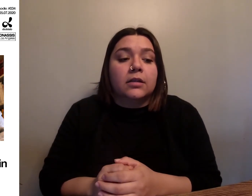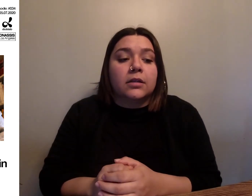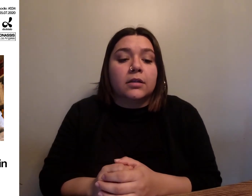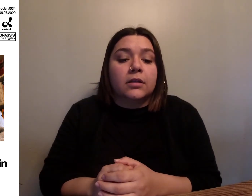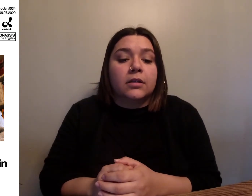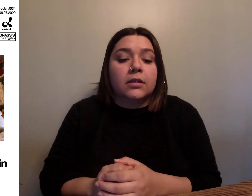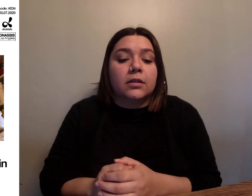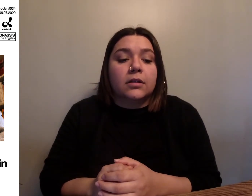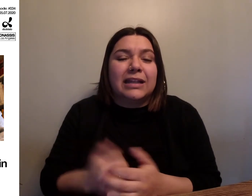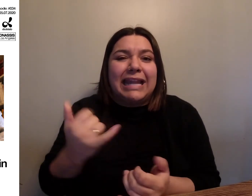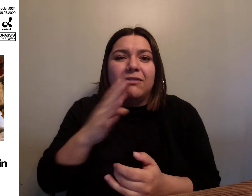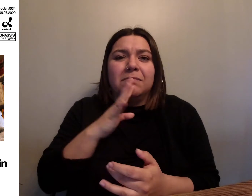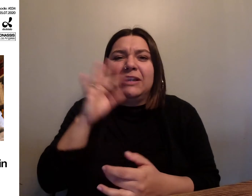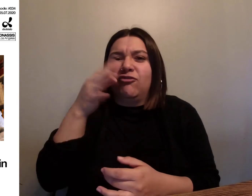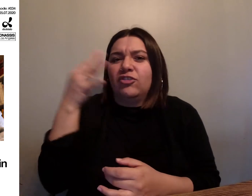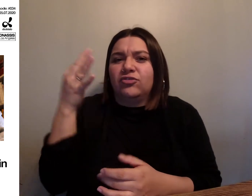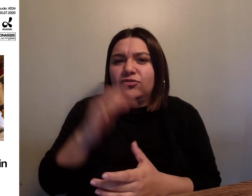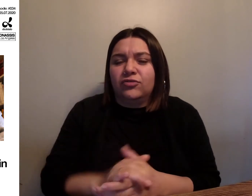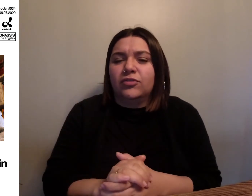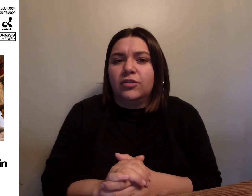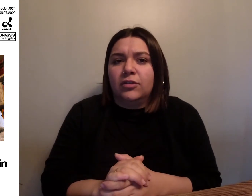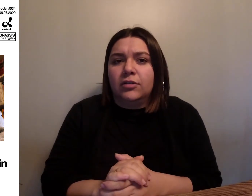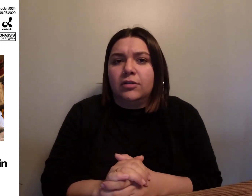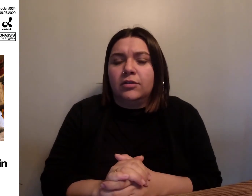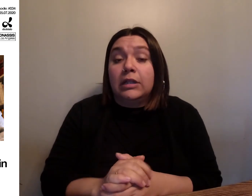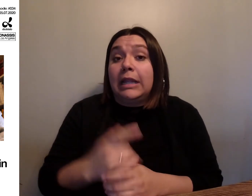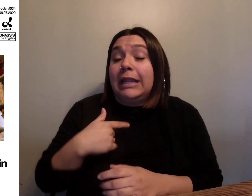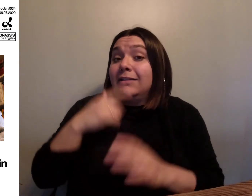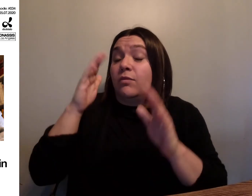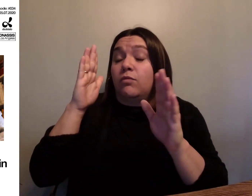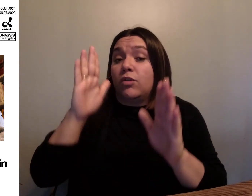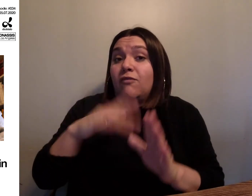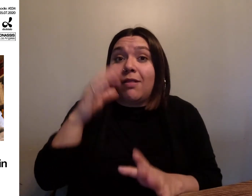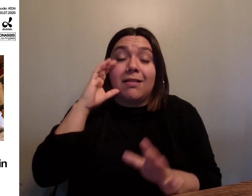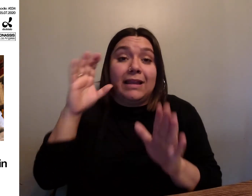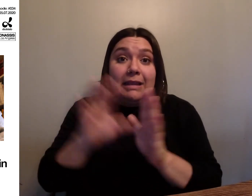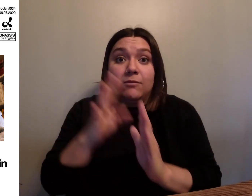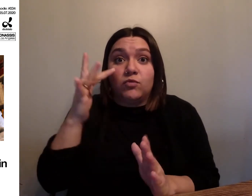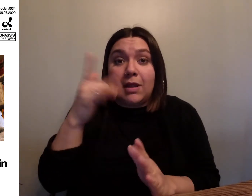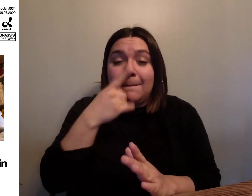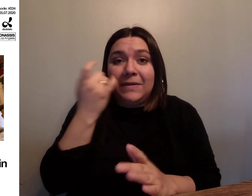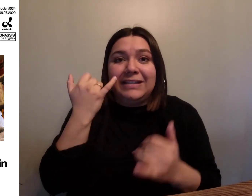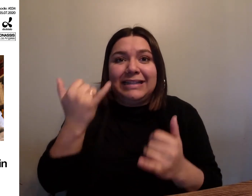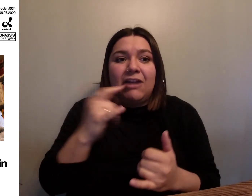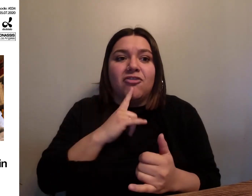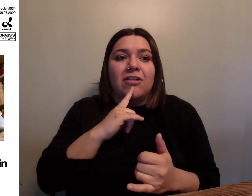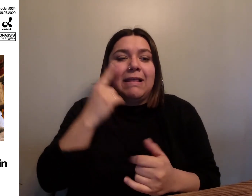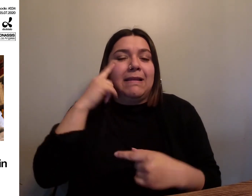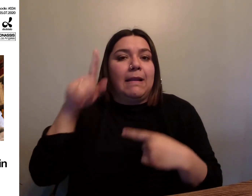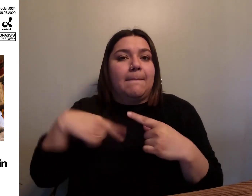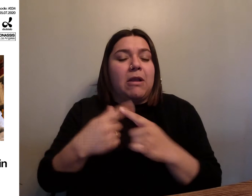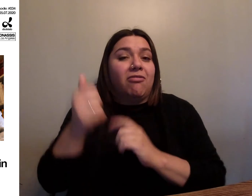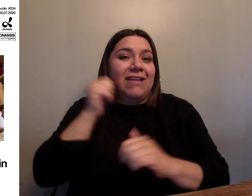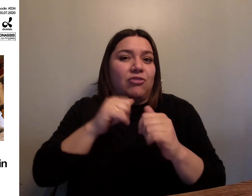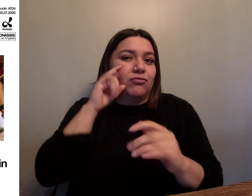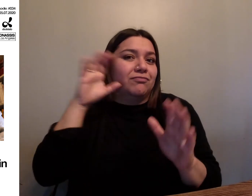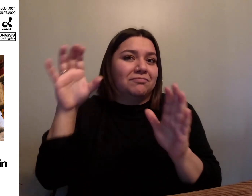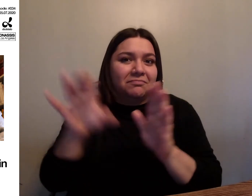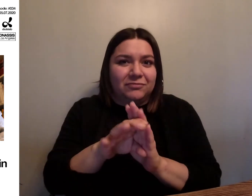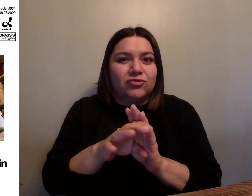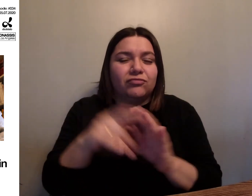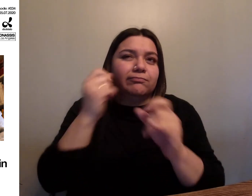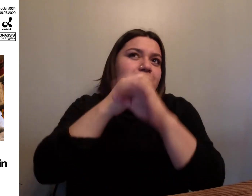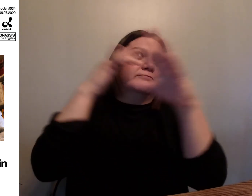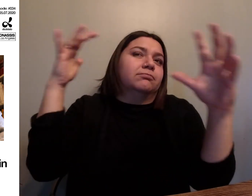dernier acte est toujours sanglant. It's a wonderful image because it's a theatrical image. Le dernier